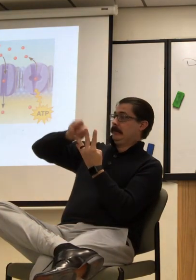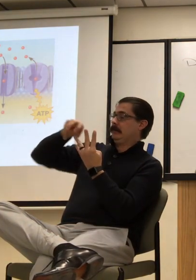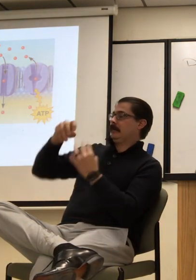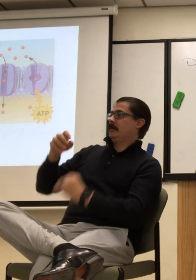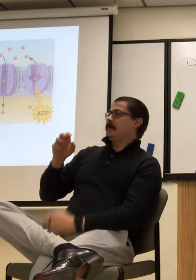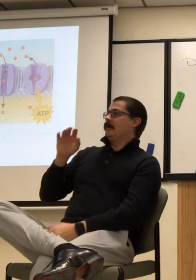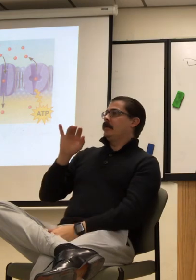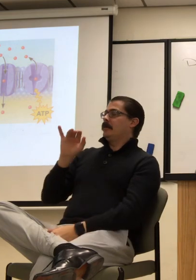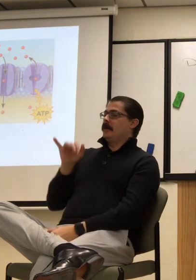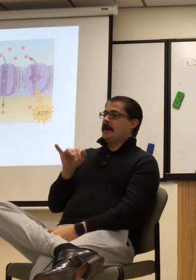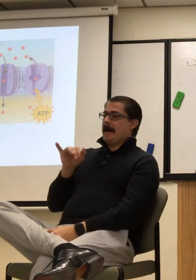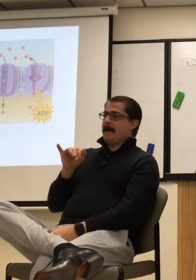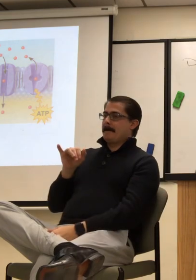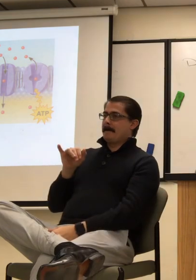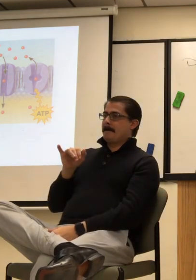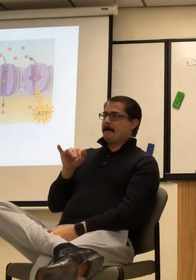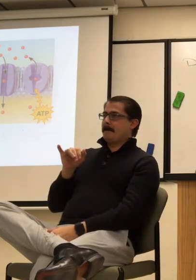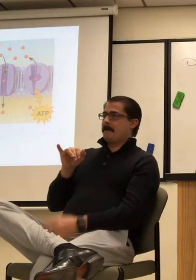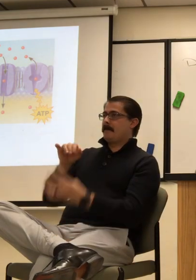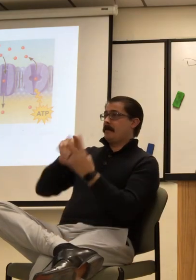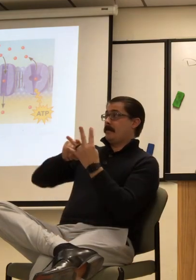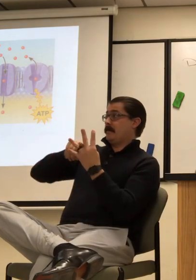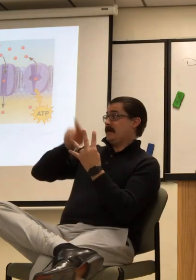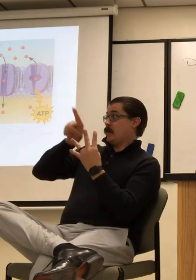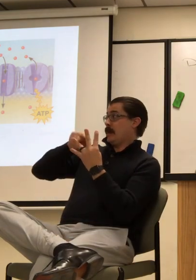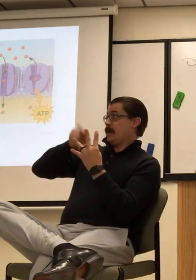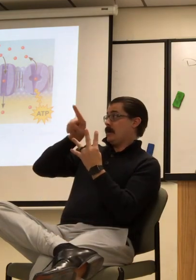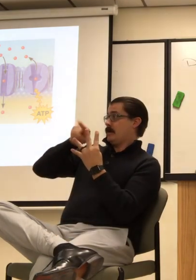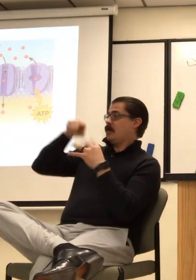is that way.